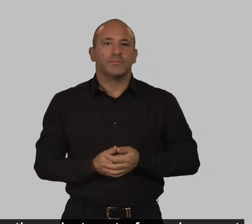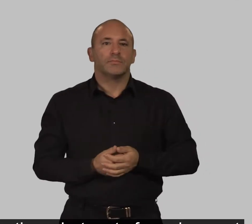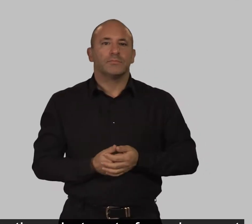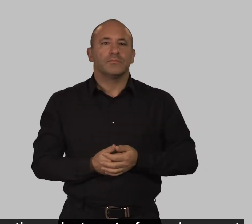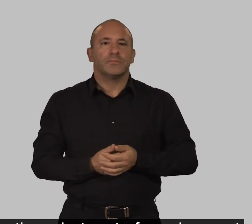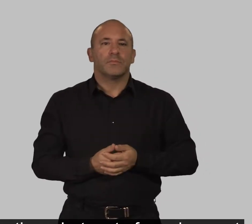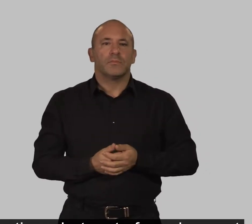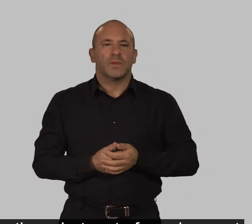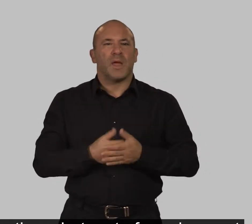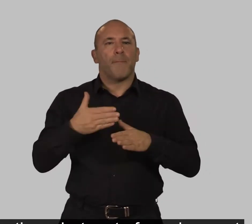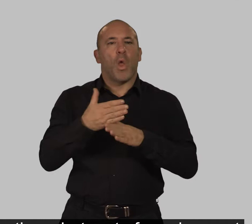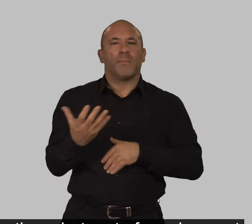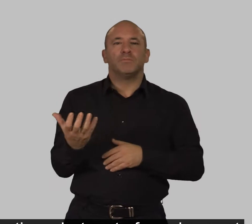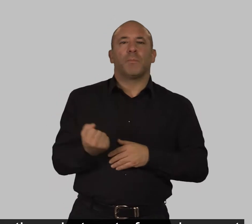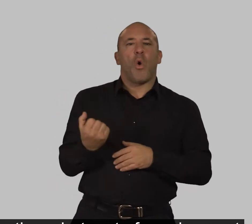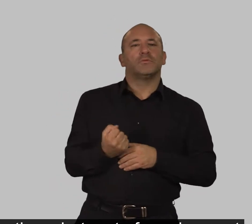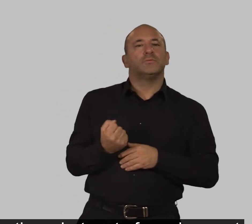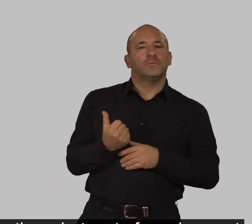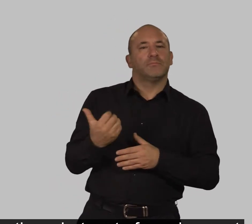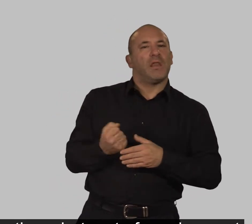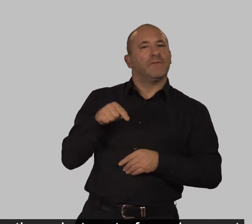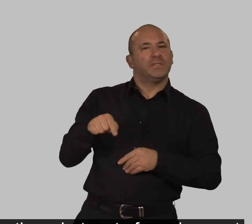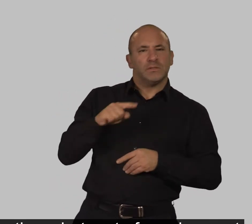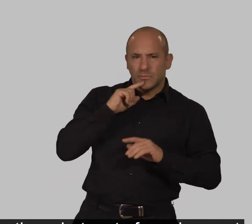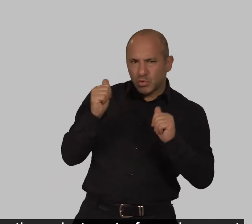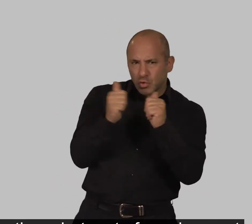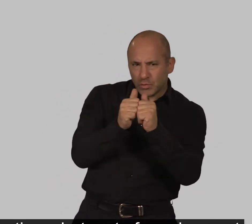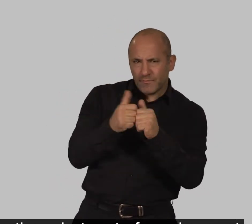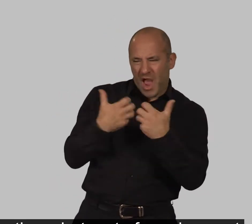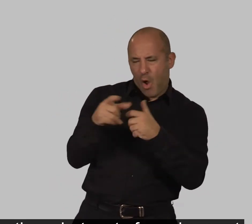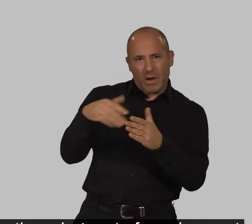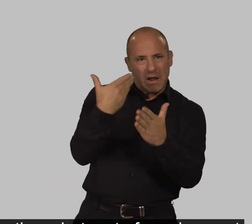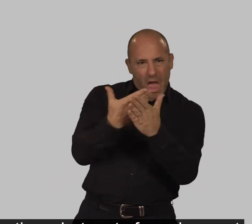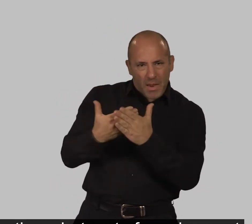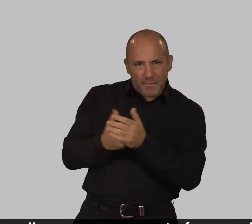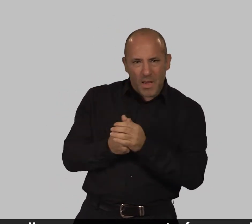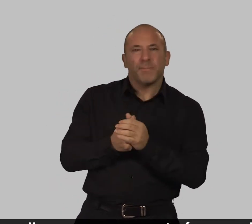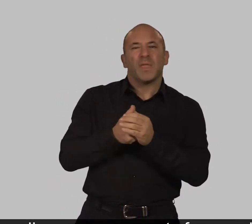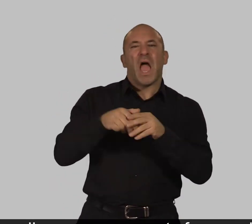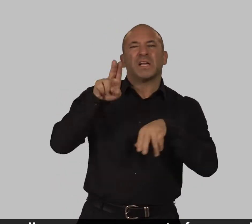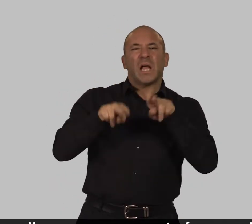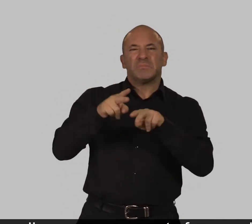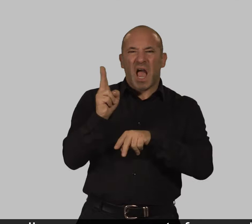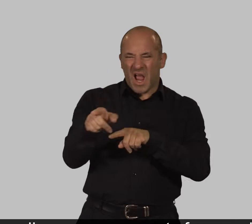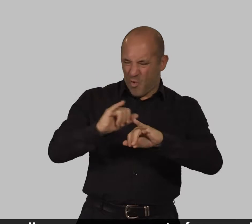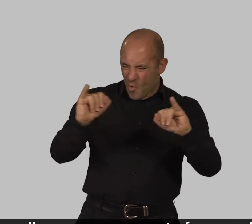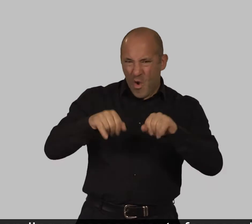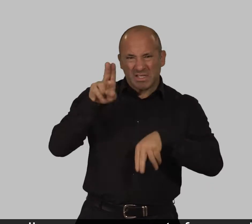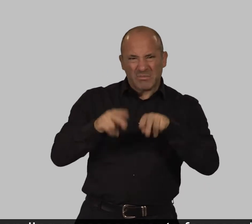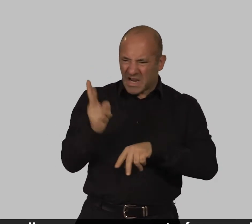testing what sort of employment support works best for claimants, and ending reassessments for people with the most